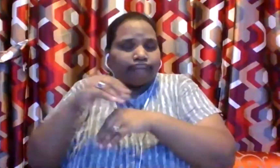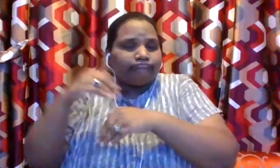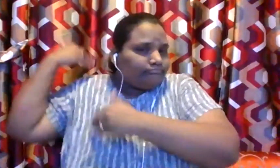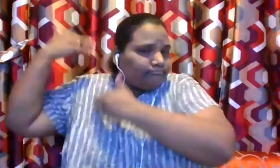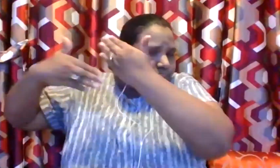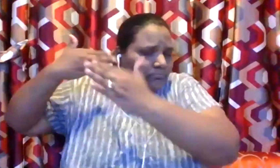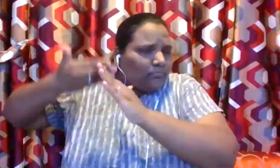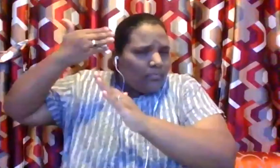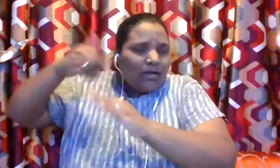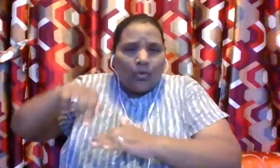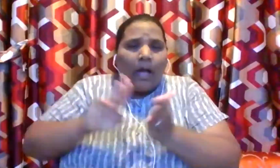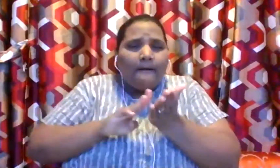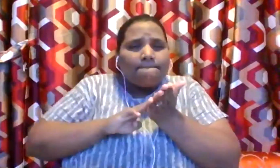years ago. Yeah.